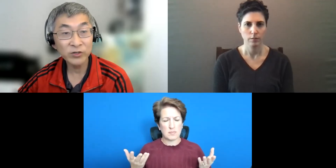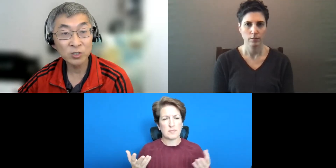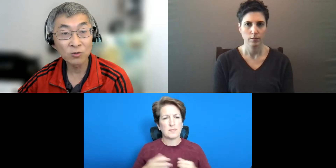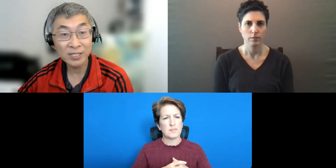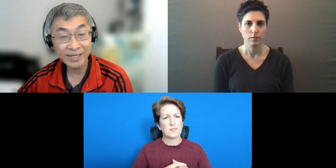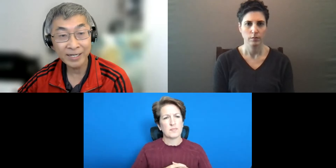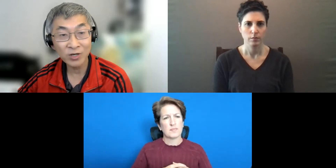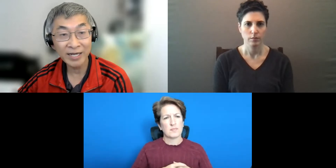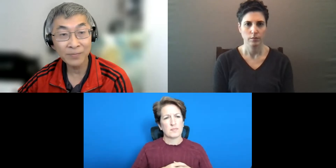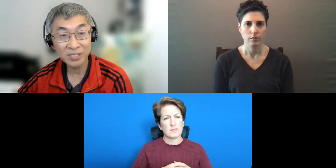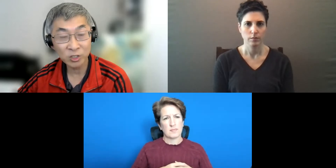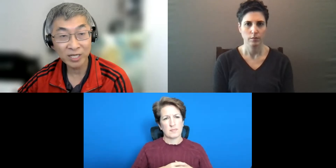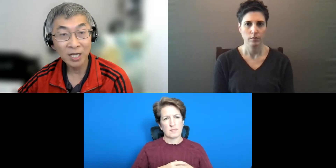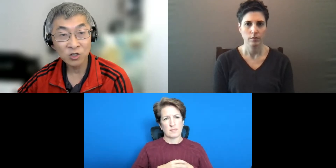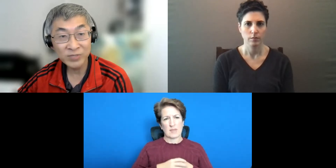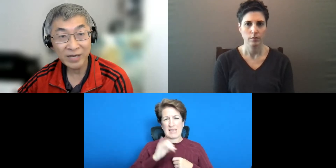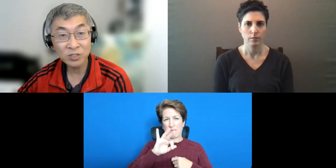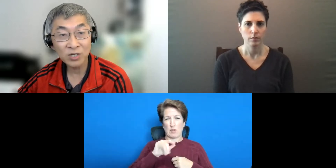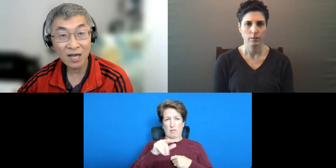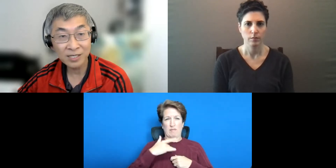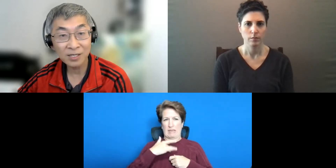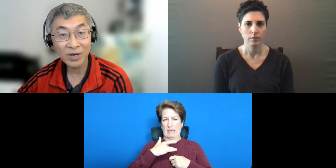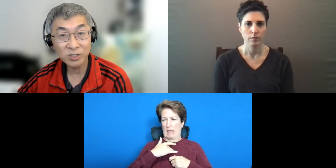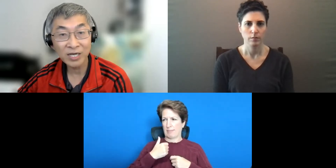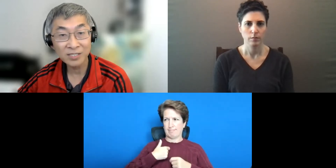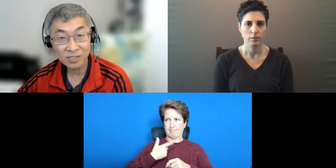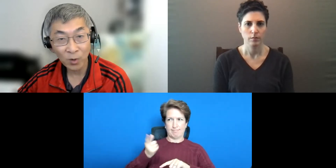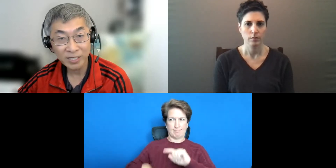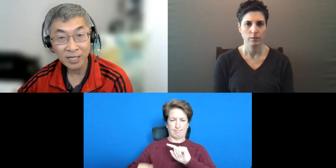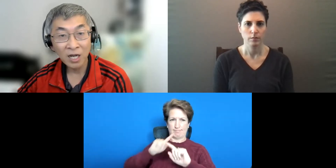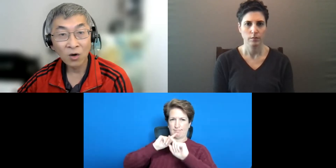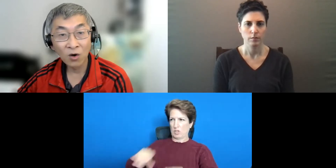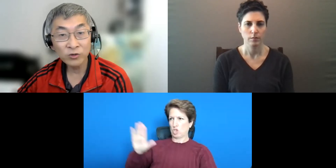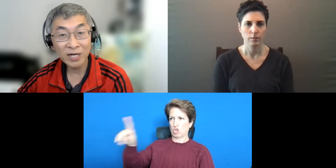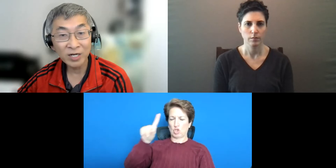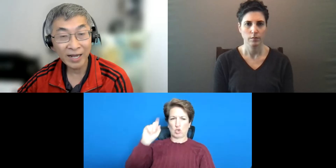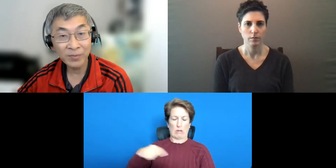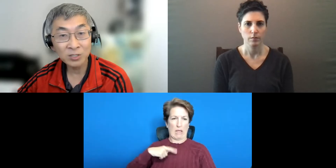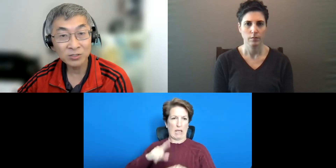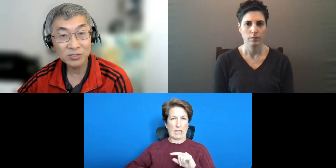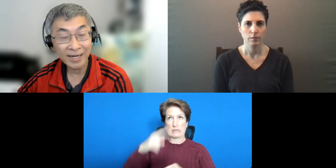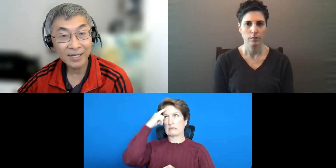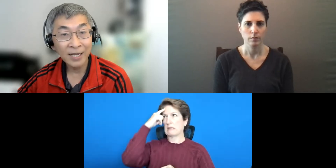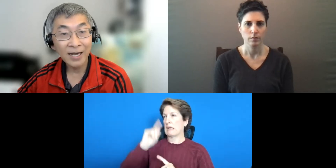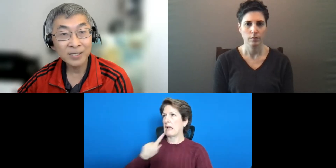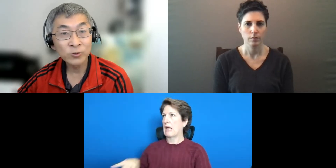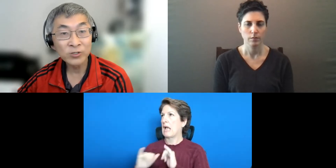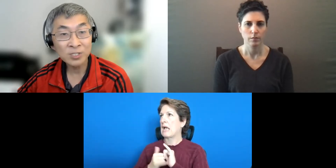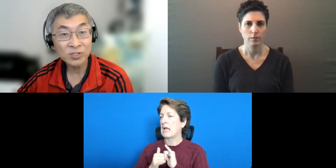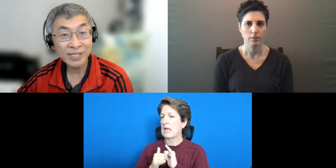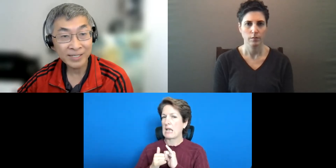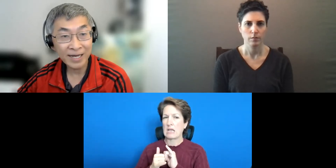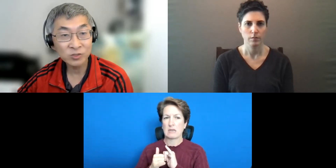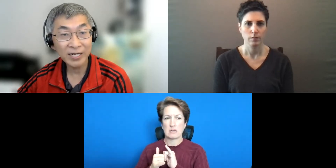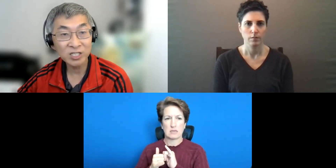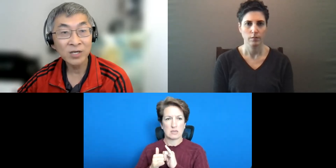especially if you don't think you are in a position to be able to answer the question on the spot, or you are not able to do that, and